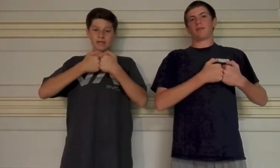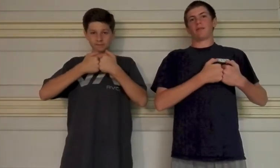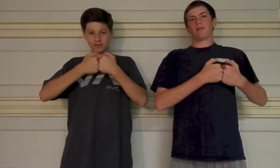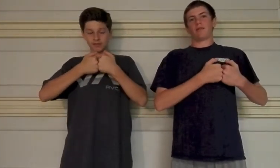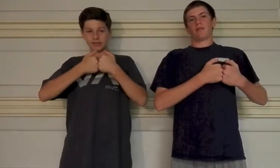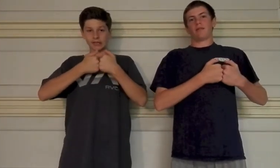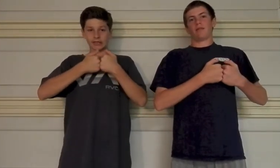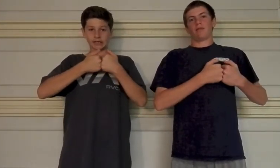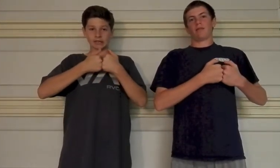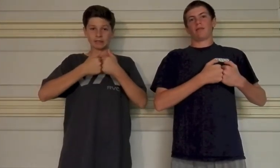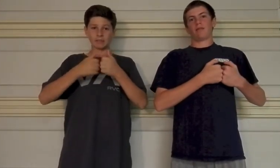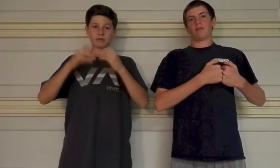Hey, baby,